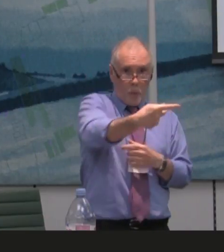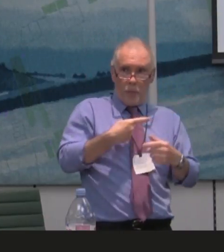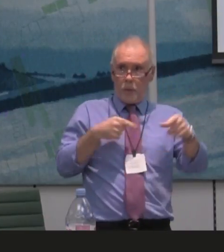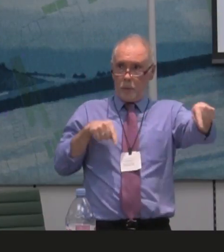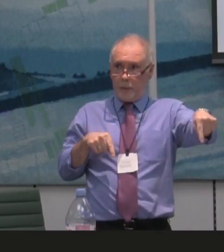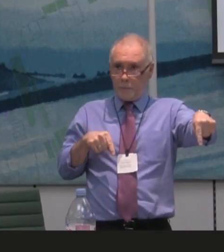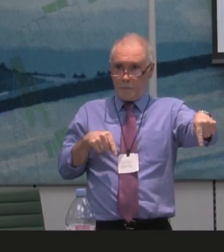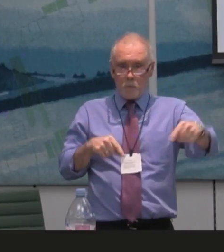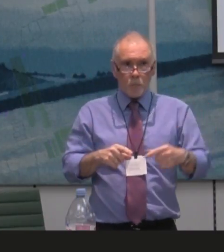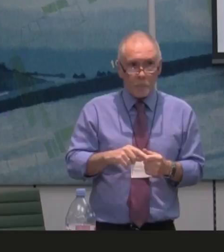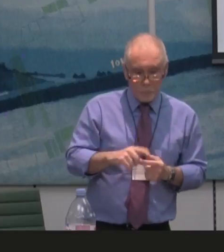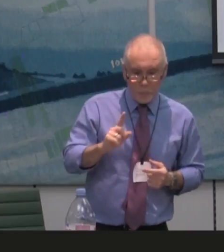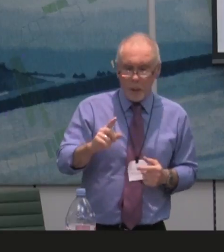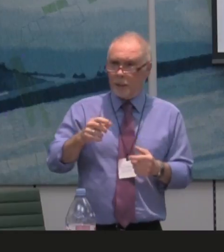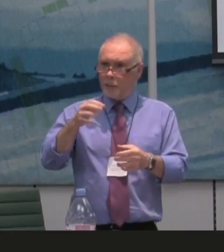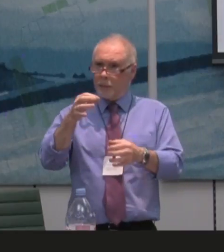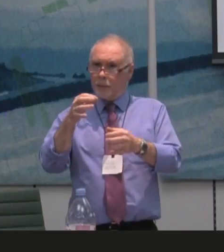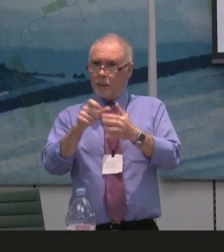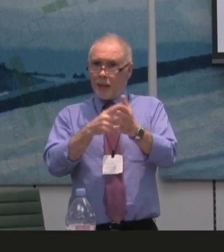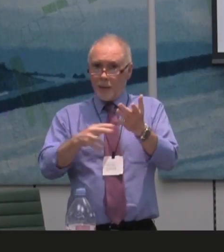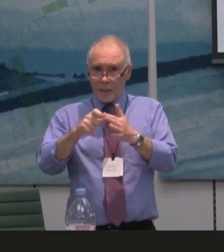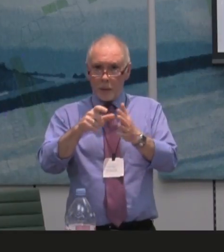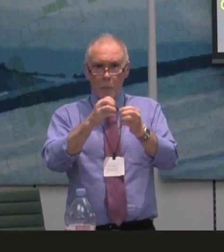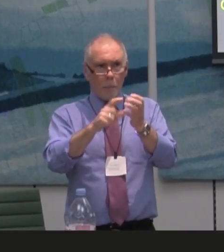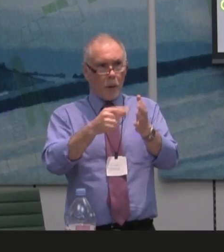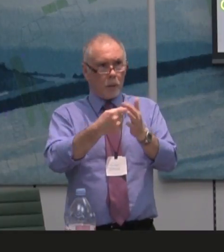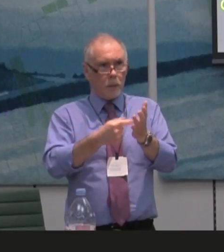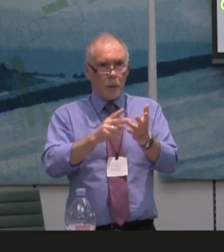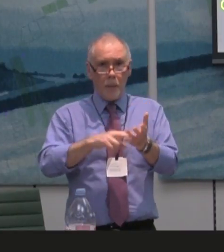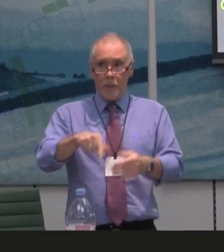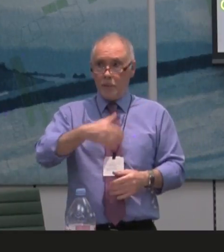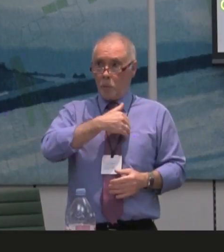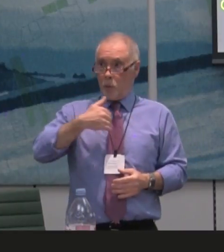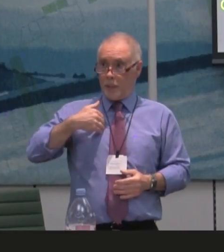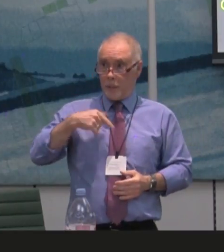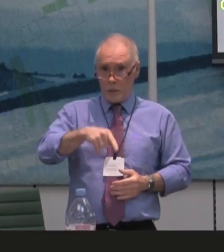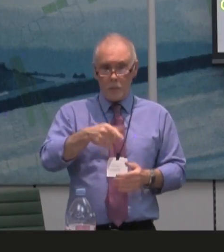not only affect deaf people, it will affect the people that we need to communicate with.